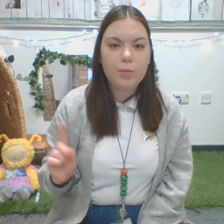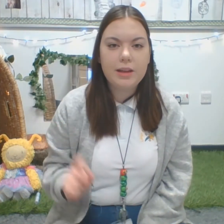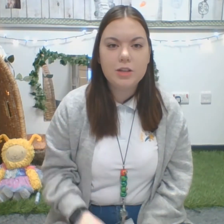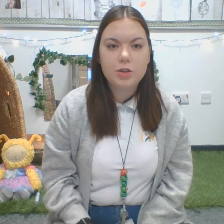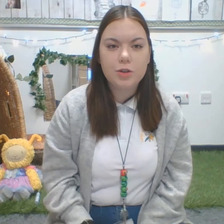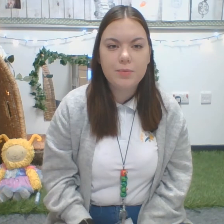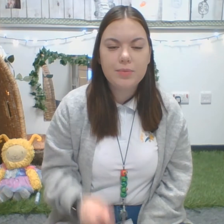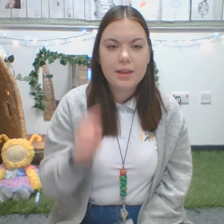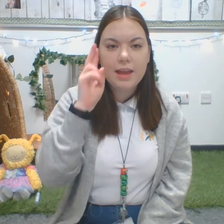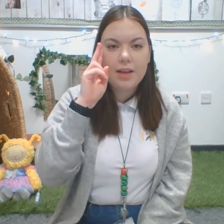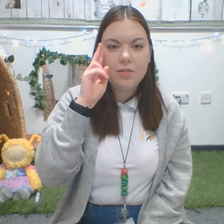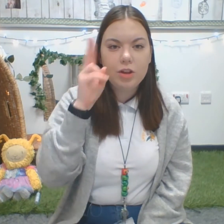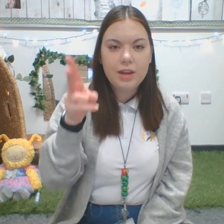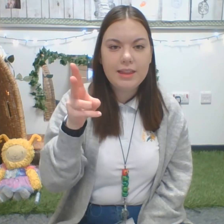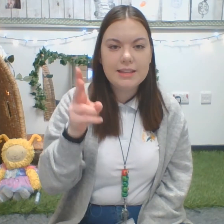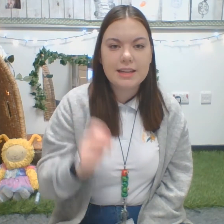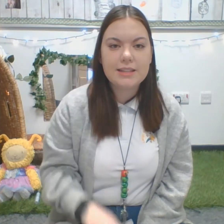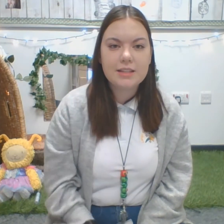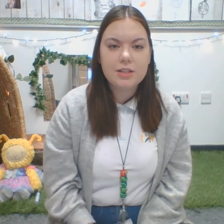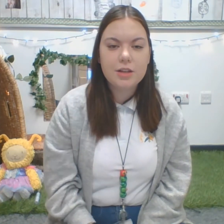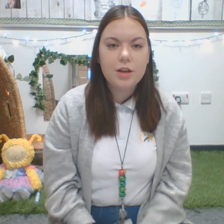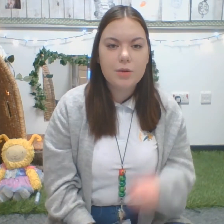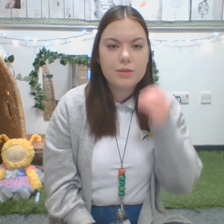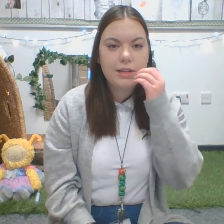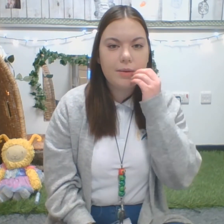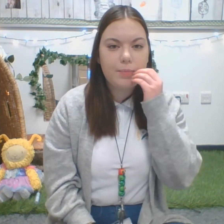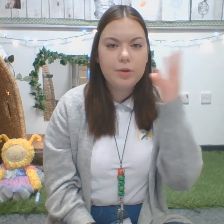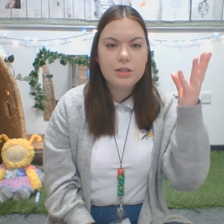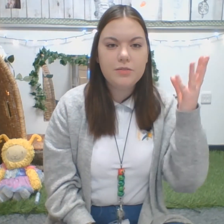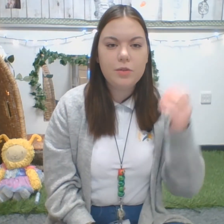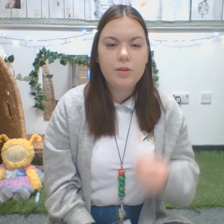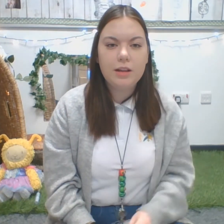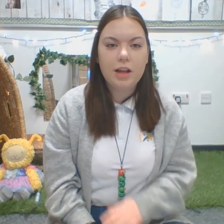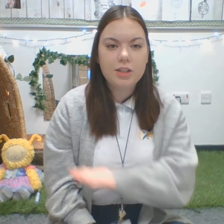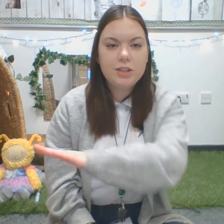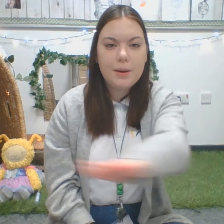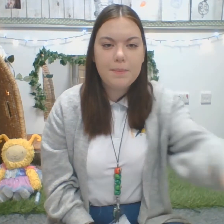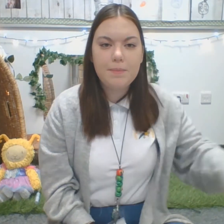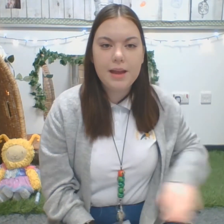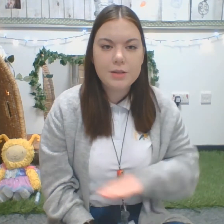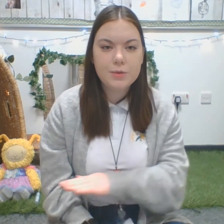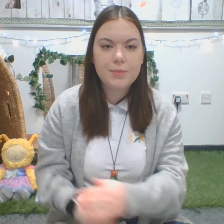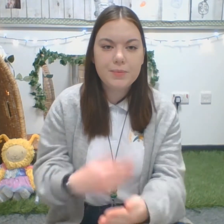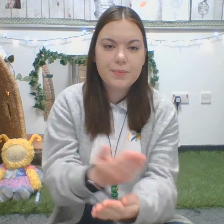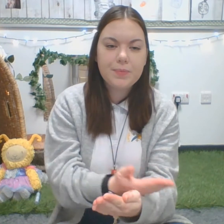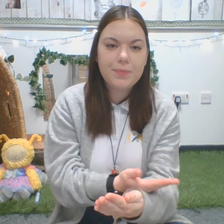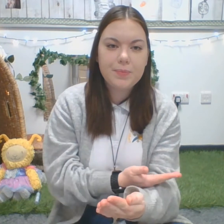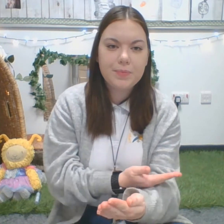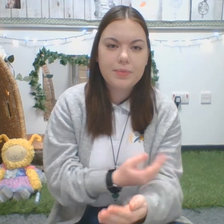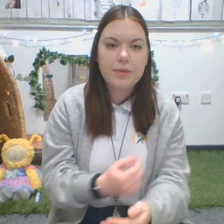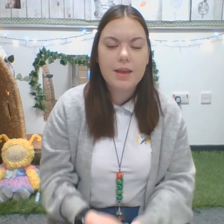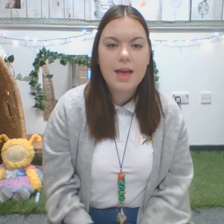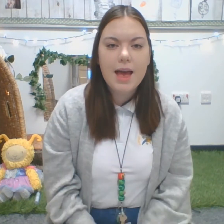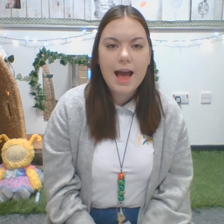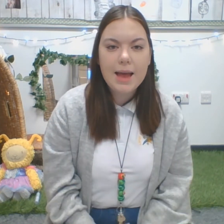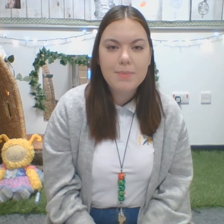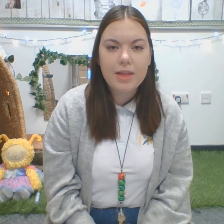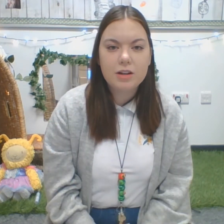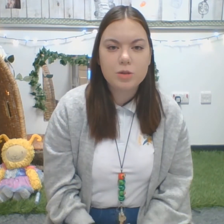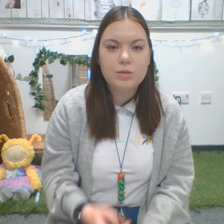can do. If you look in the distance, you'll see a beautiful, lush meadow. I bet there's loads of